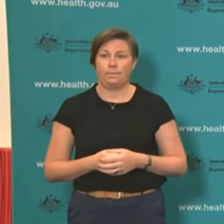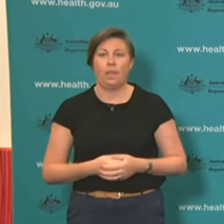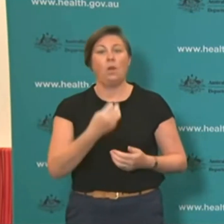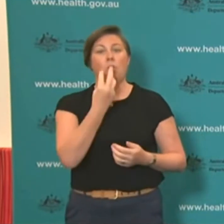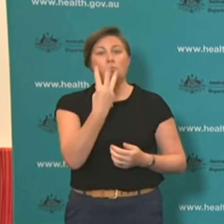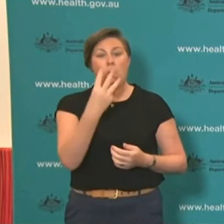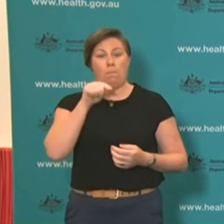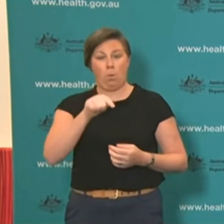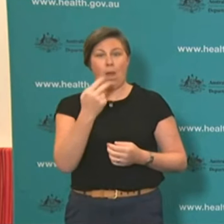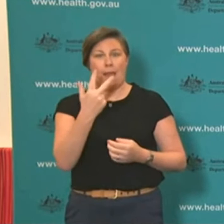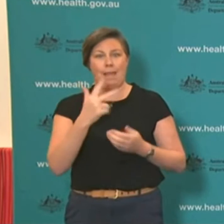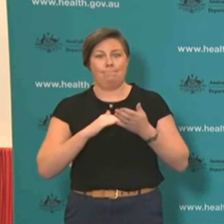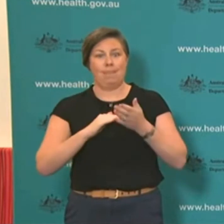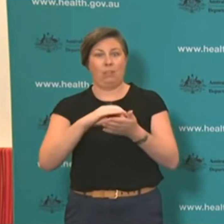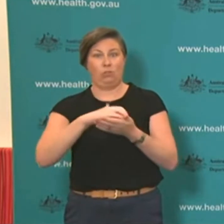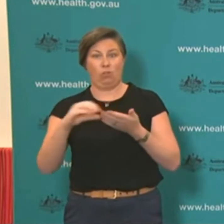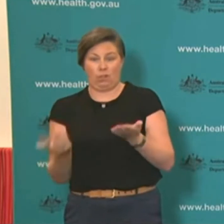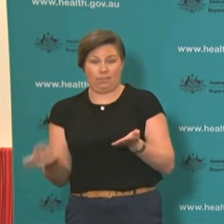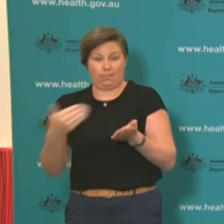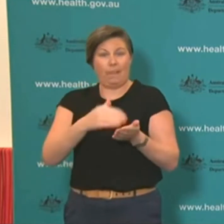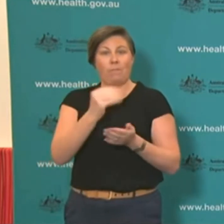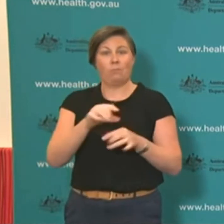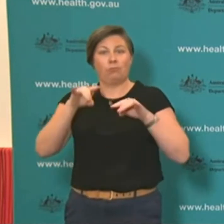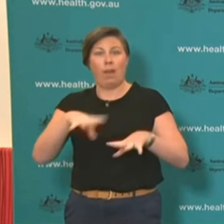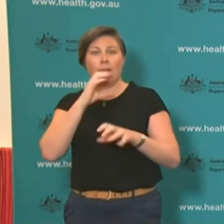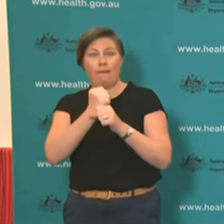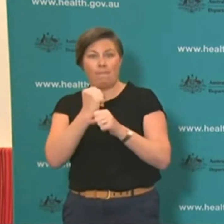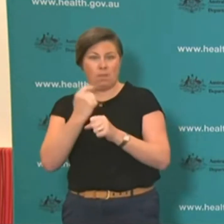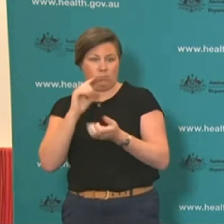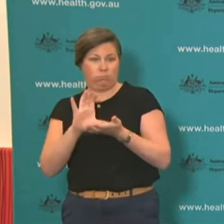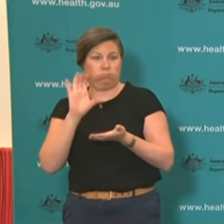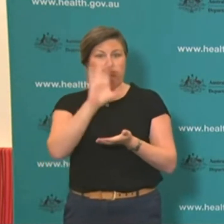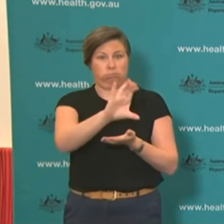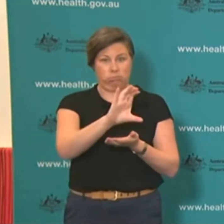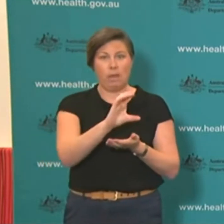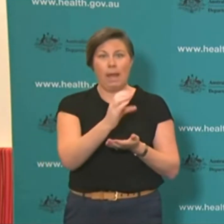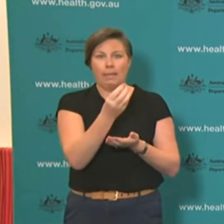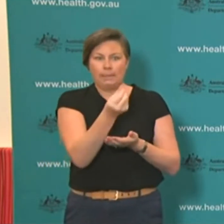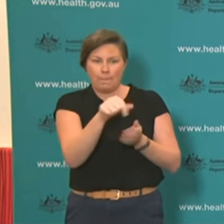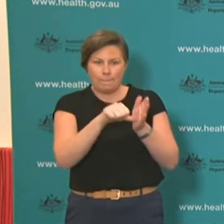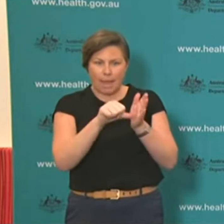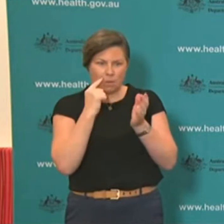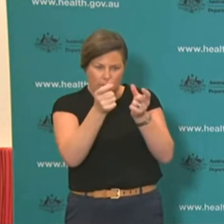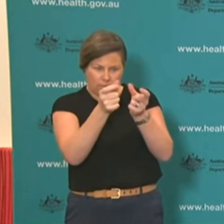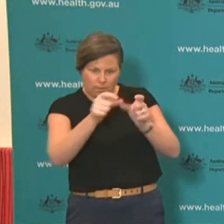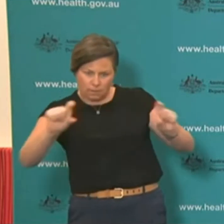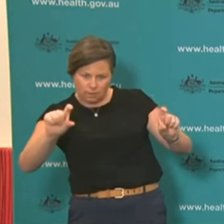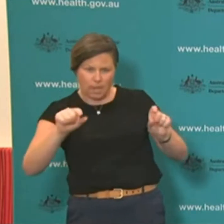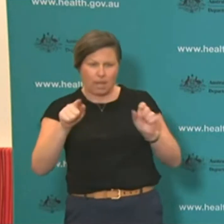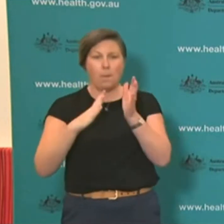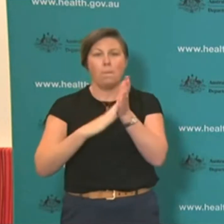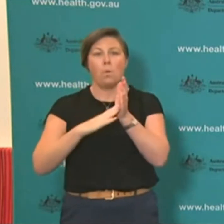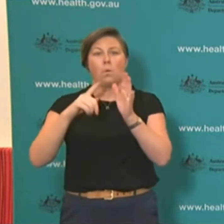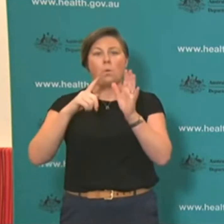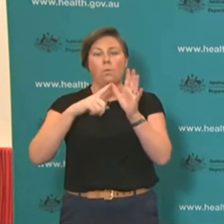related research. 1.5 million of that will go to a fast testing facility at Bioplatforms, a government entity at Macquarie